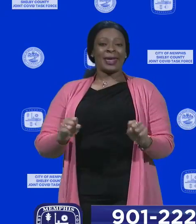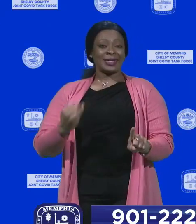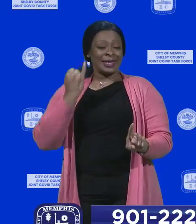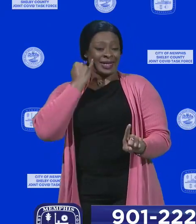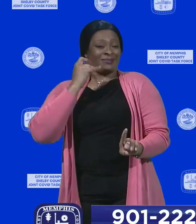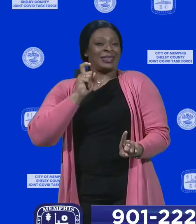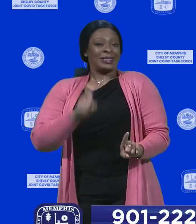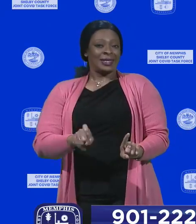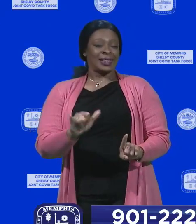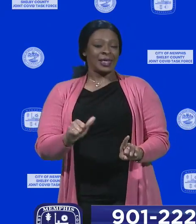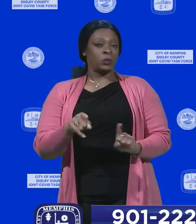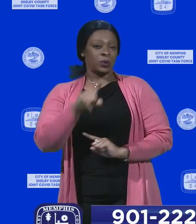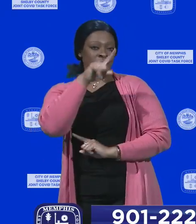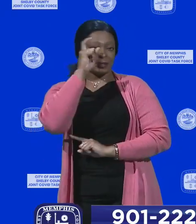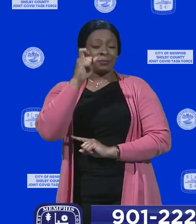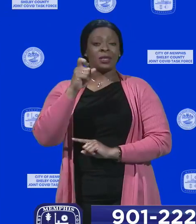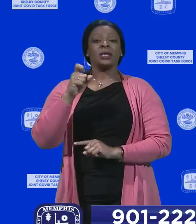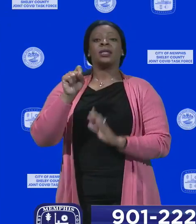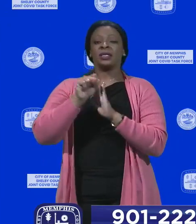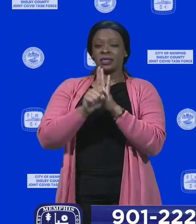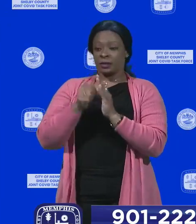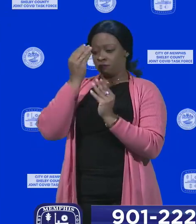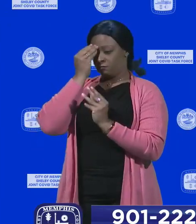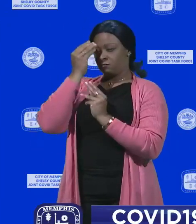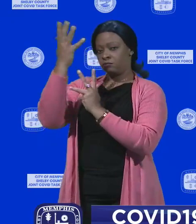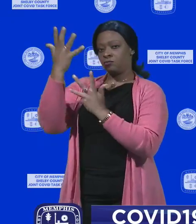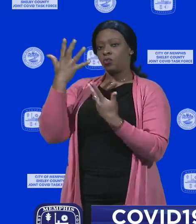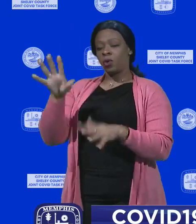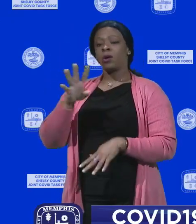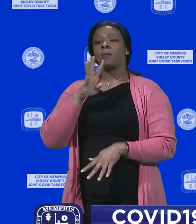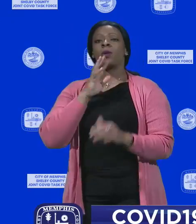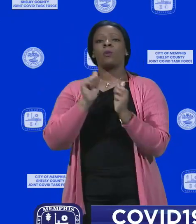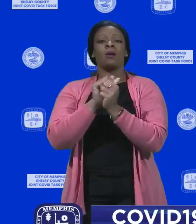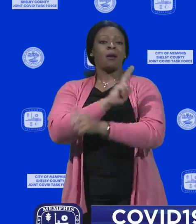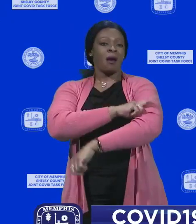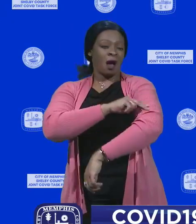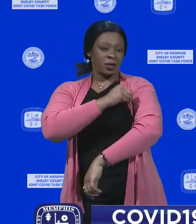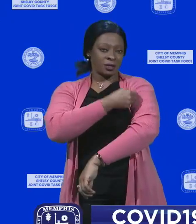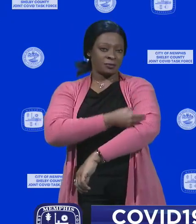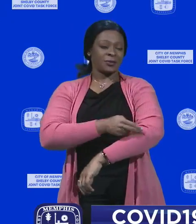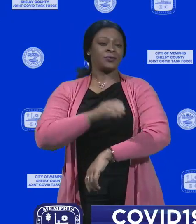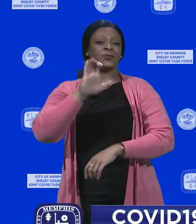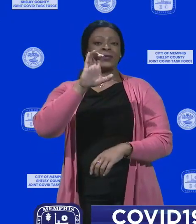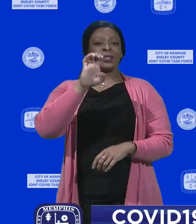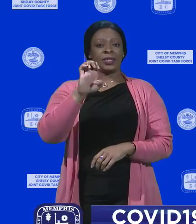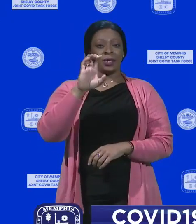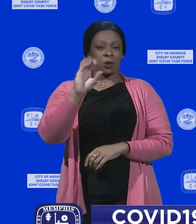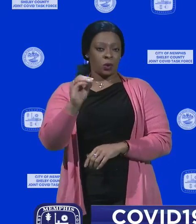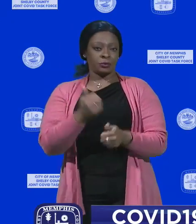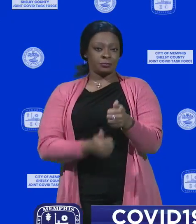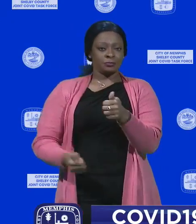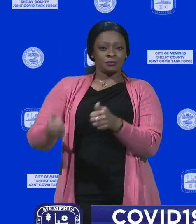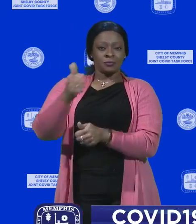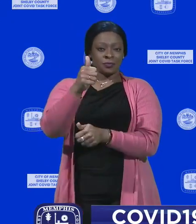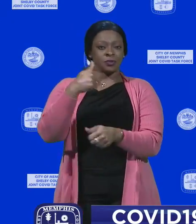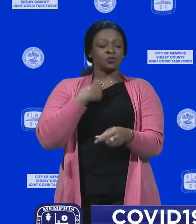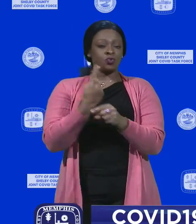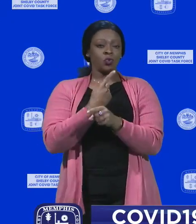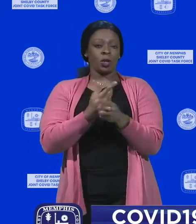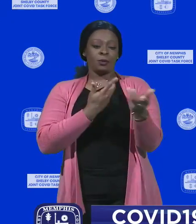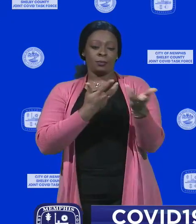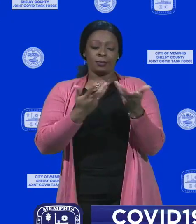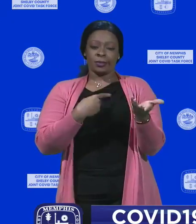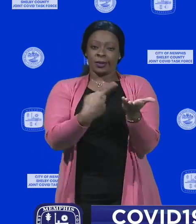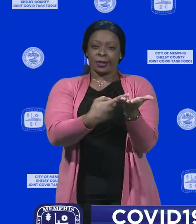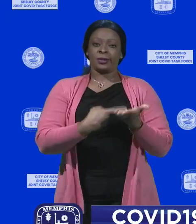made the state aware of that. I've spoken with the hospital CEOs, and we are on a regular drumbeat